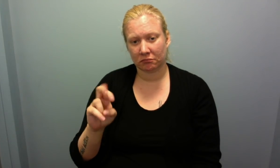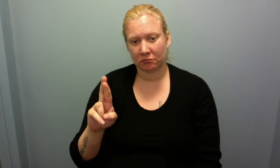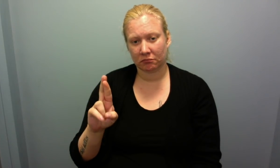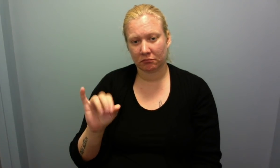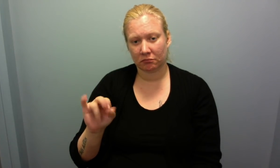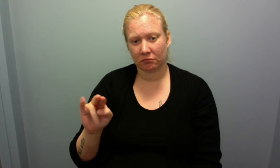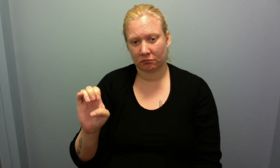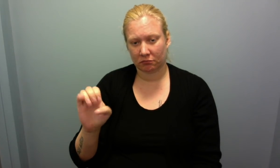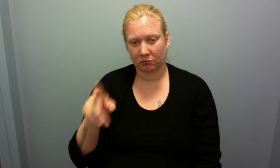So hello, I'm Catherine.